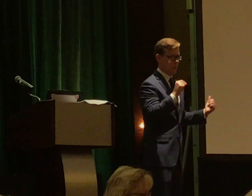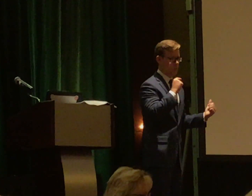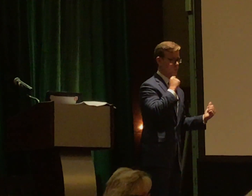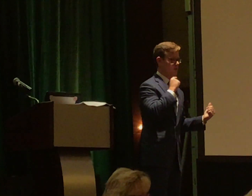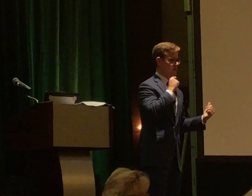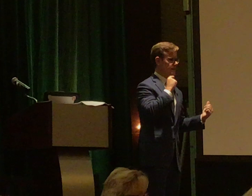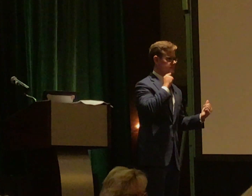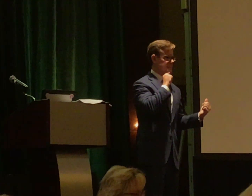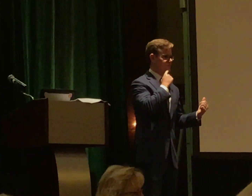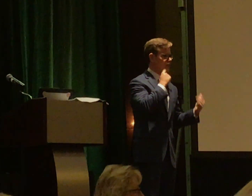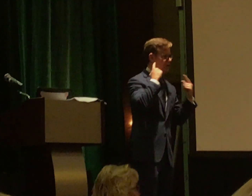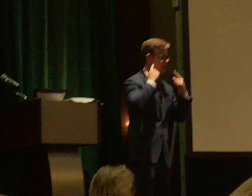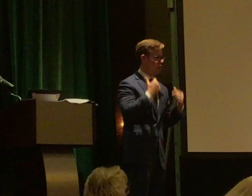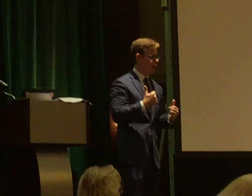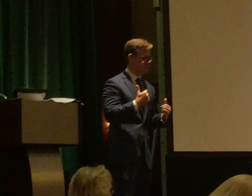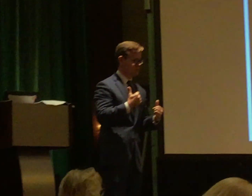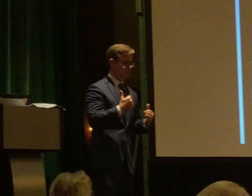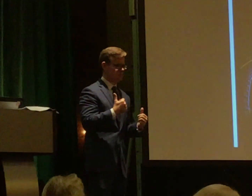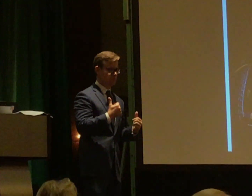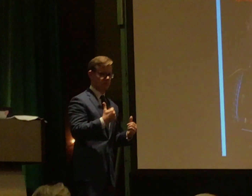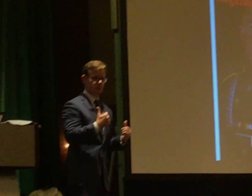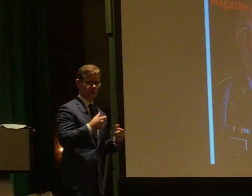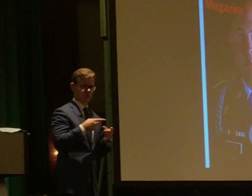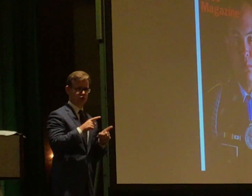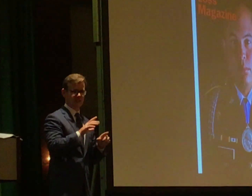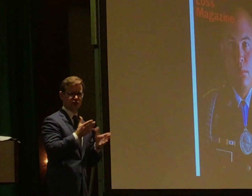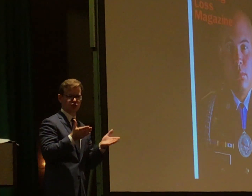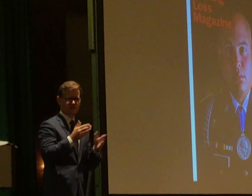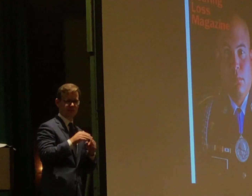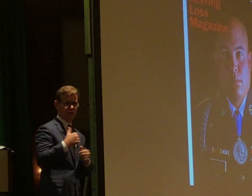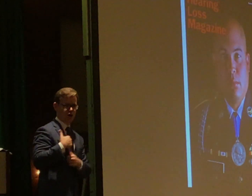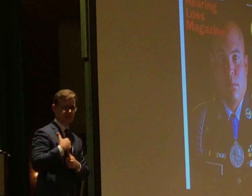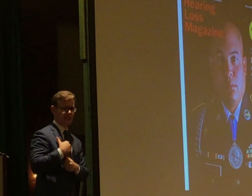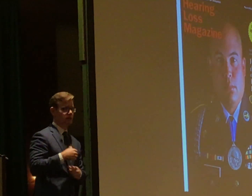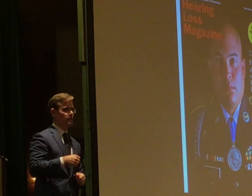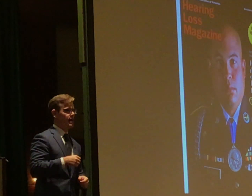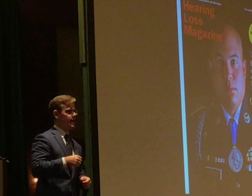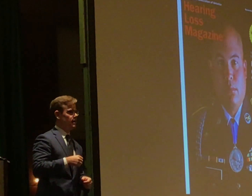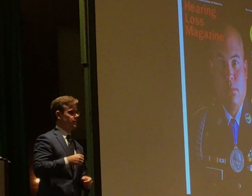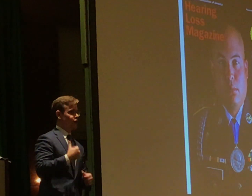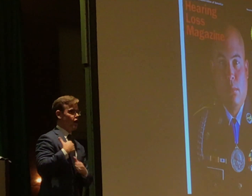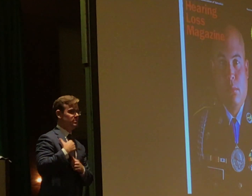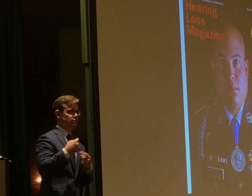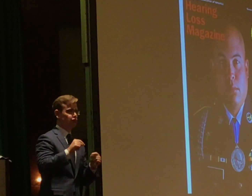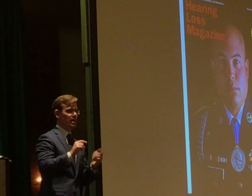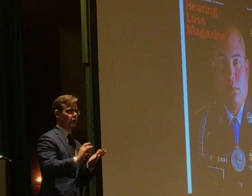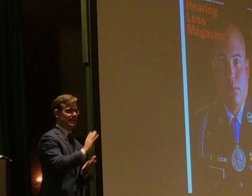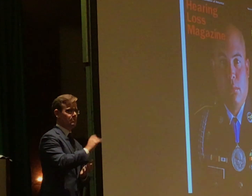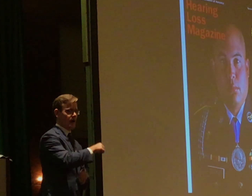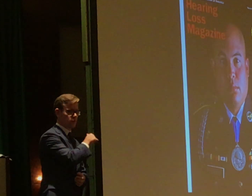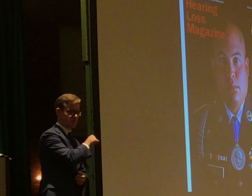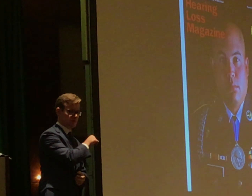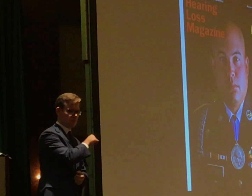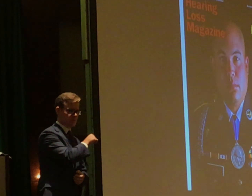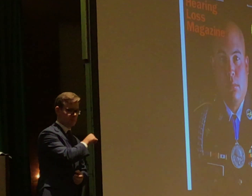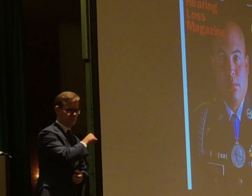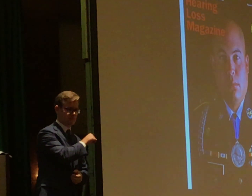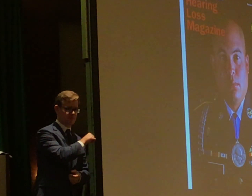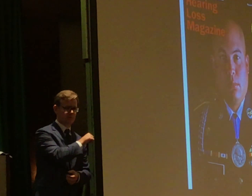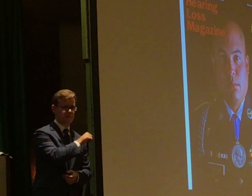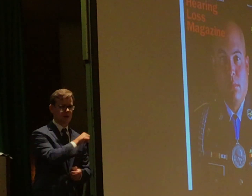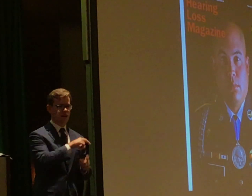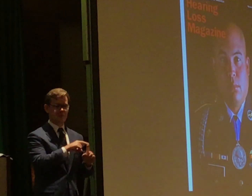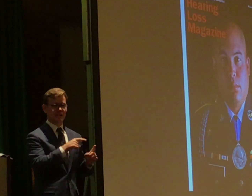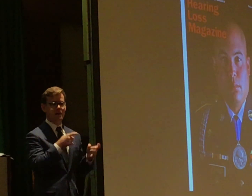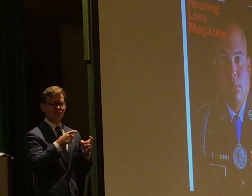This is a picture of an individual with serious hearing loss that served in the Army. And the Army